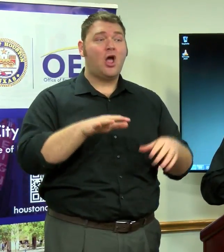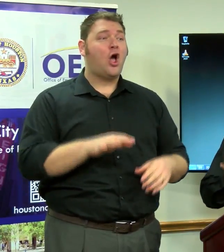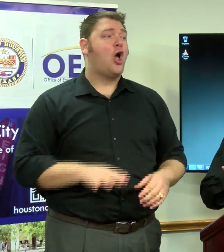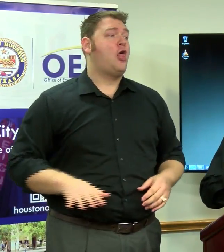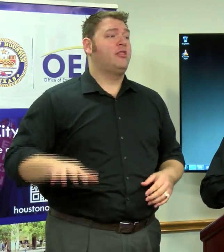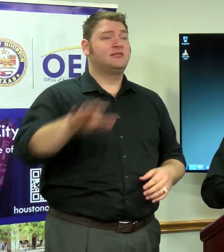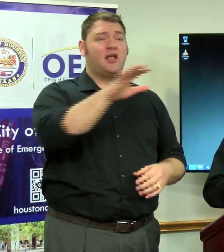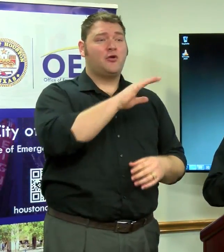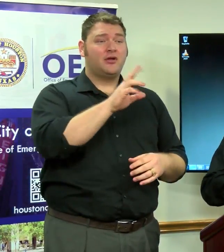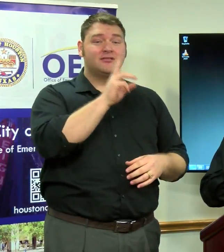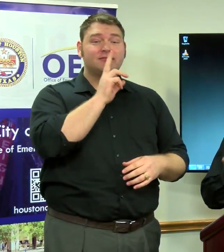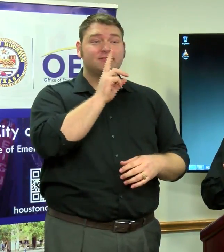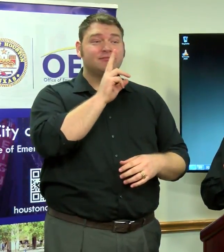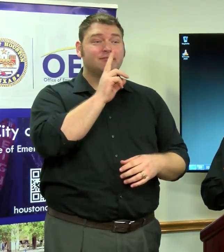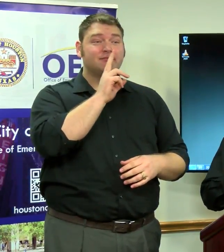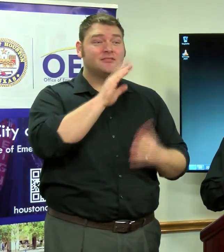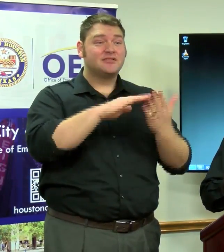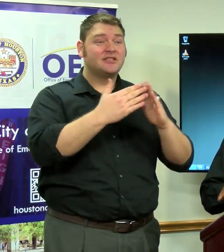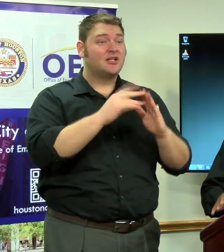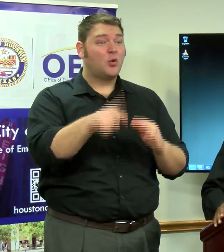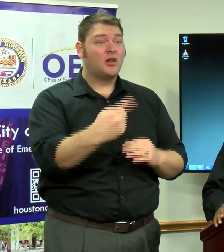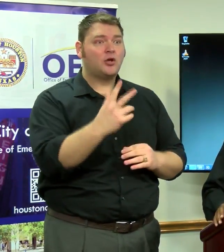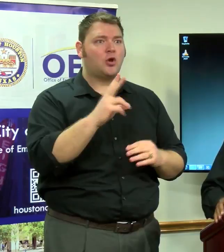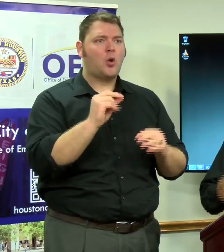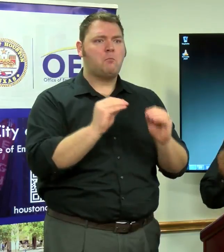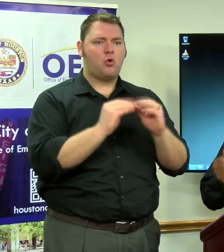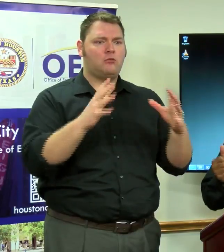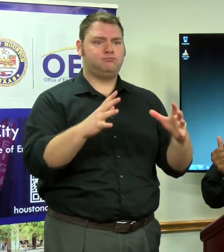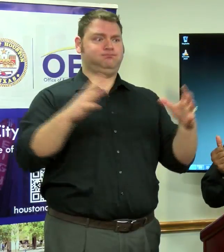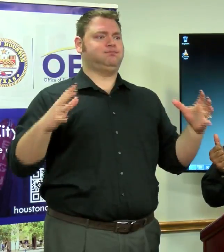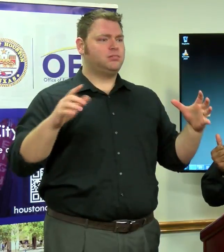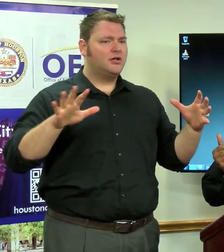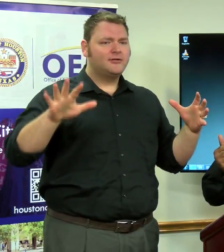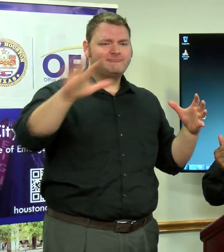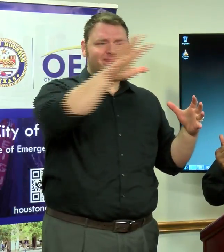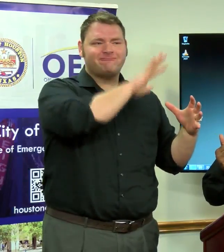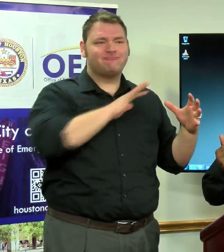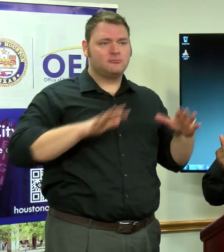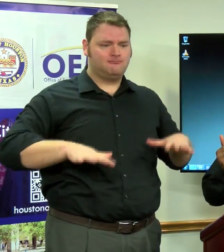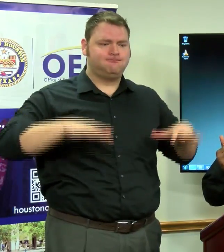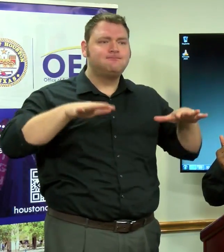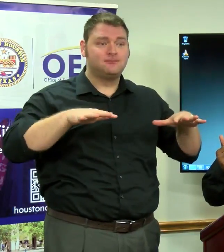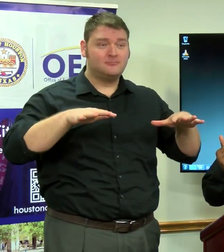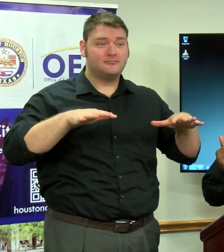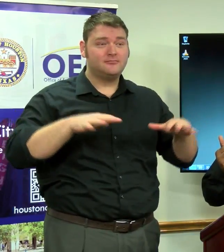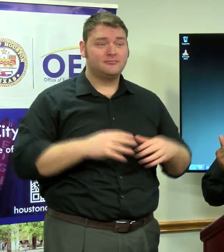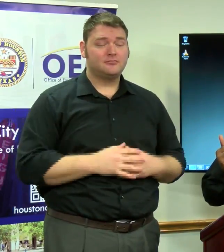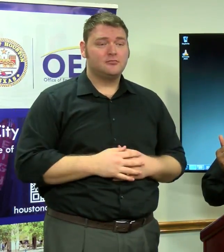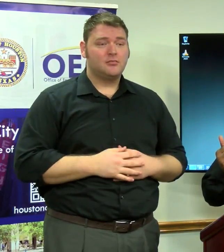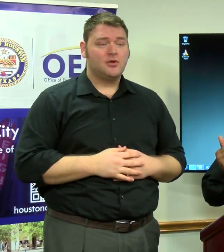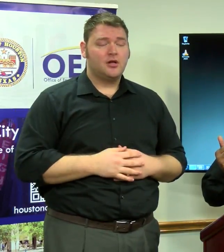It's not just the city of Houston, but throughout the entire region. No problems with respect to the